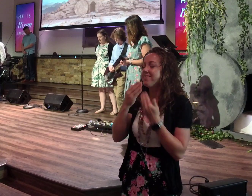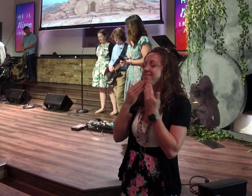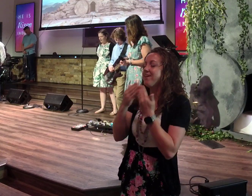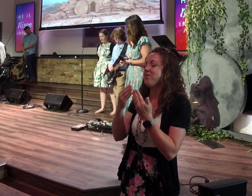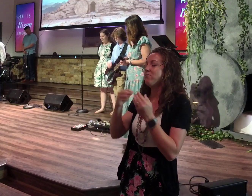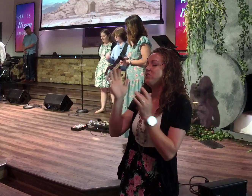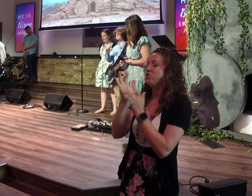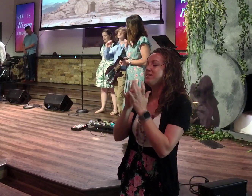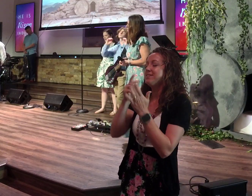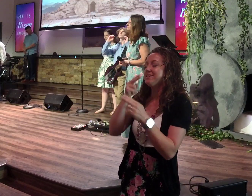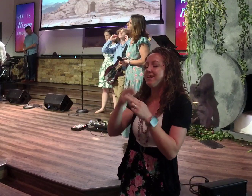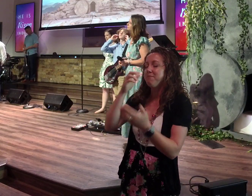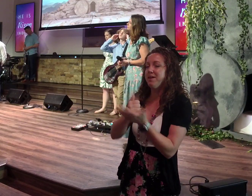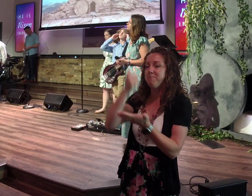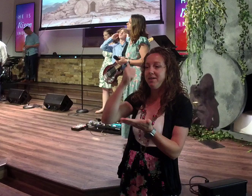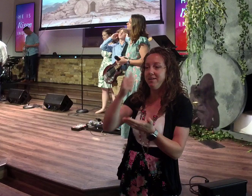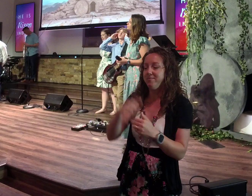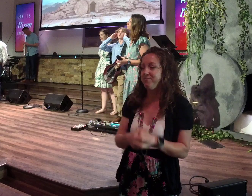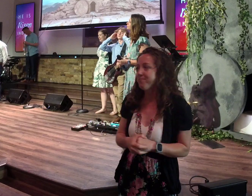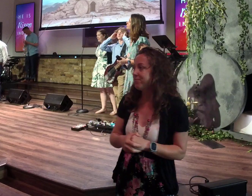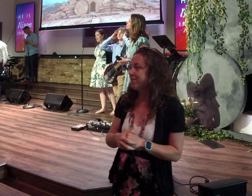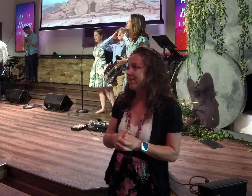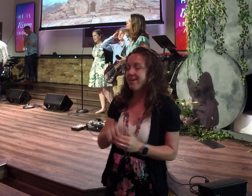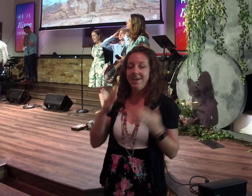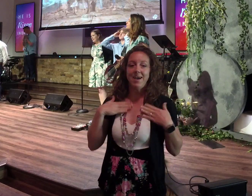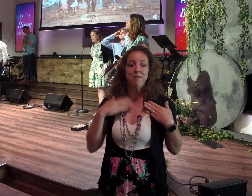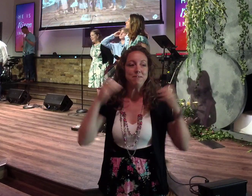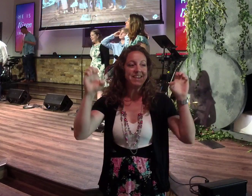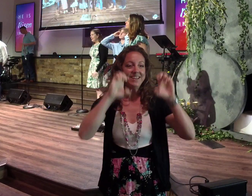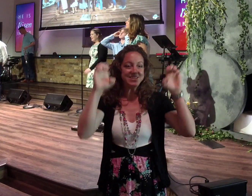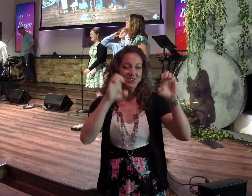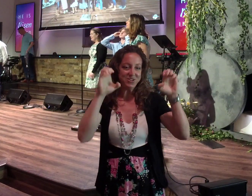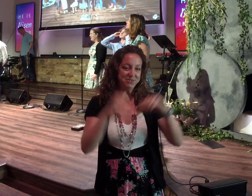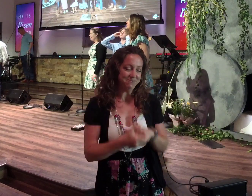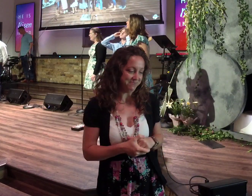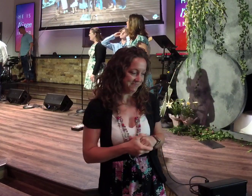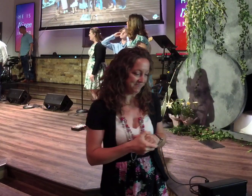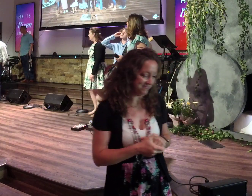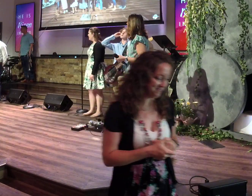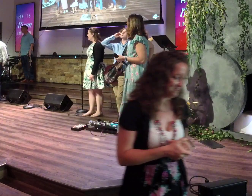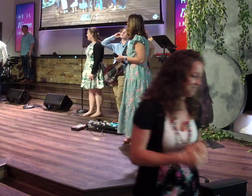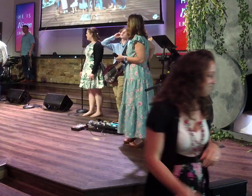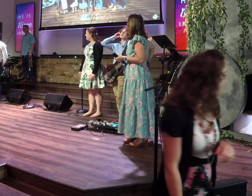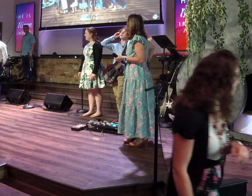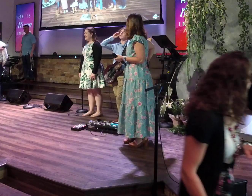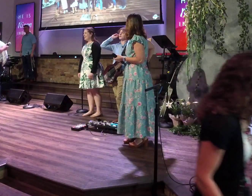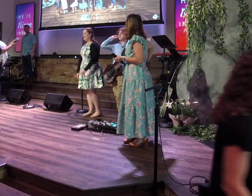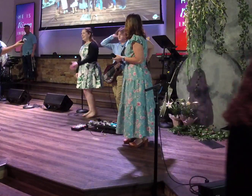Jesus' name, amen. Amen. Happy Easter. Happy Easter.